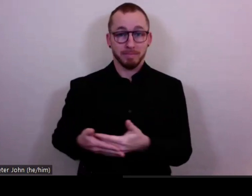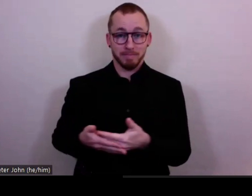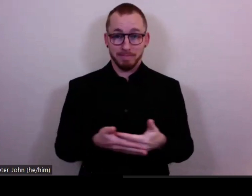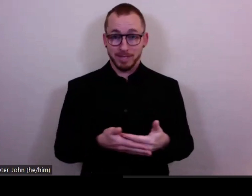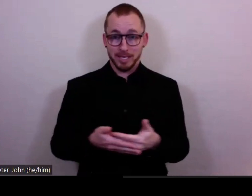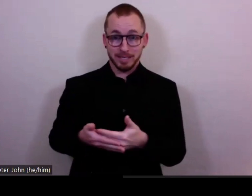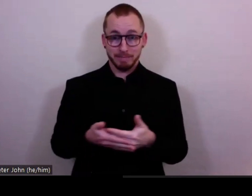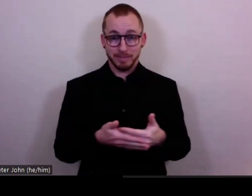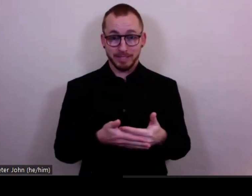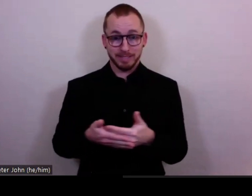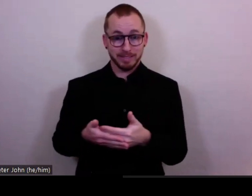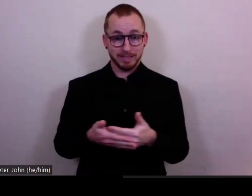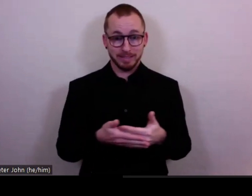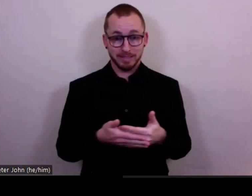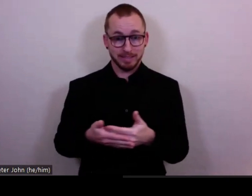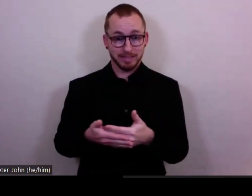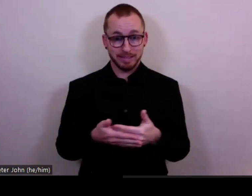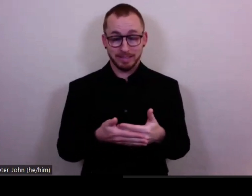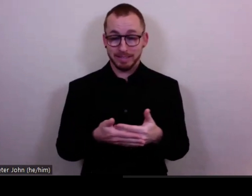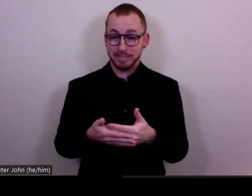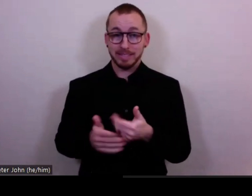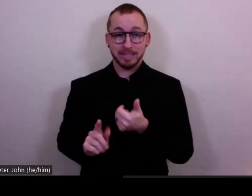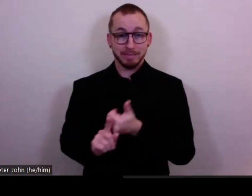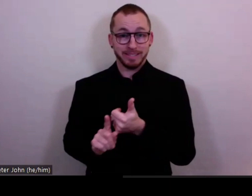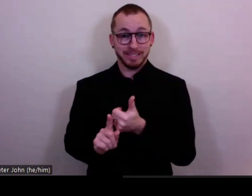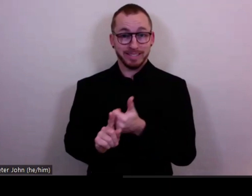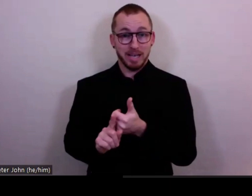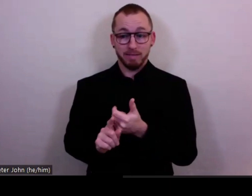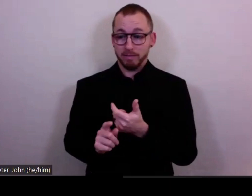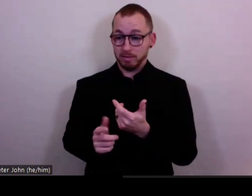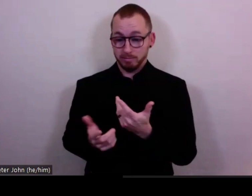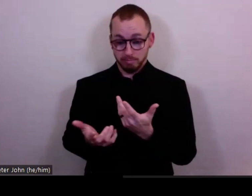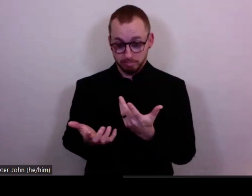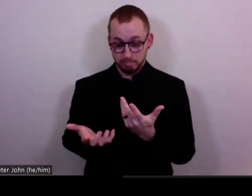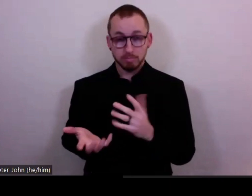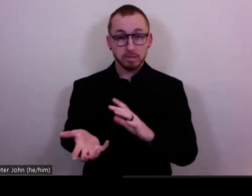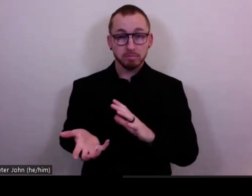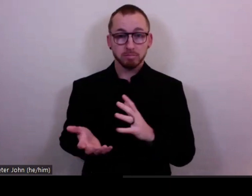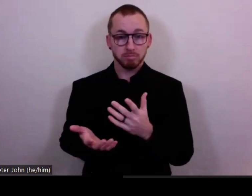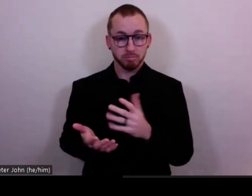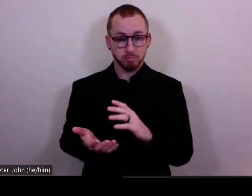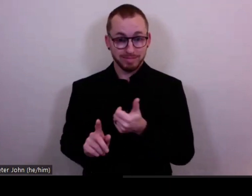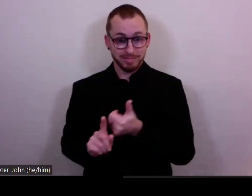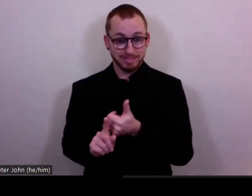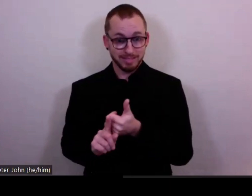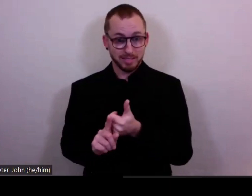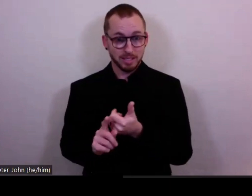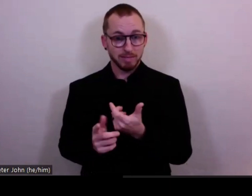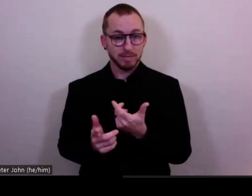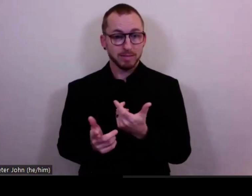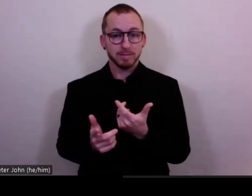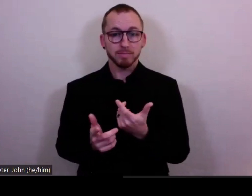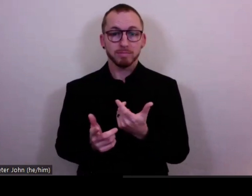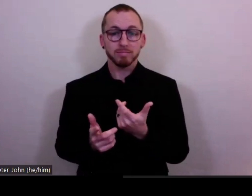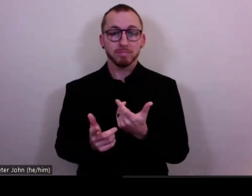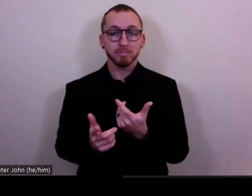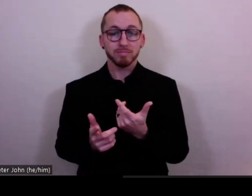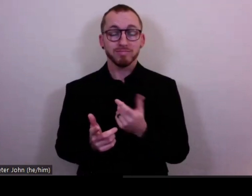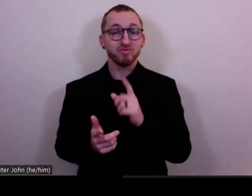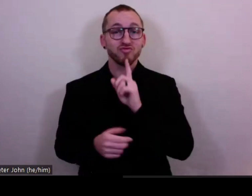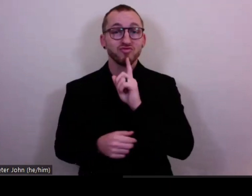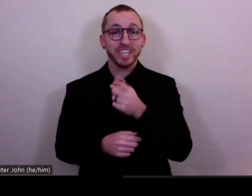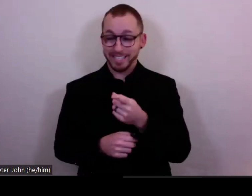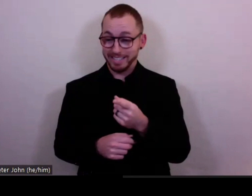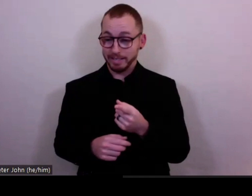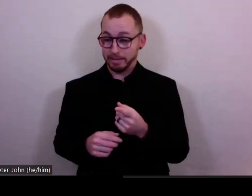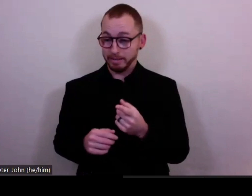emotionally dysregulated. They're distressed. So infants are. they are at the mercy of these states